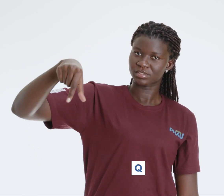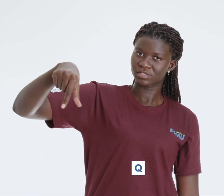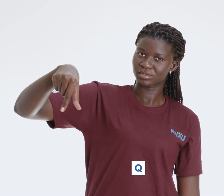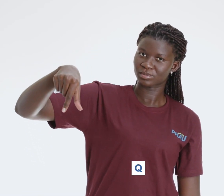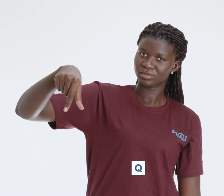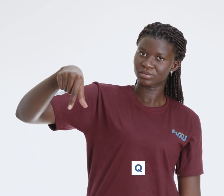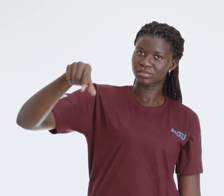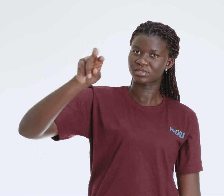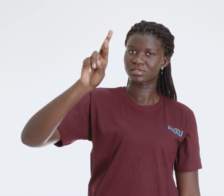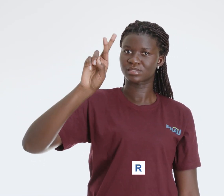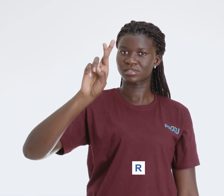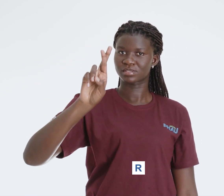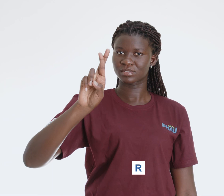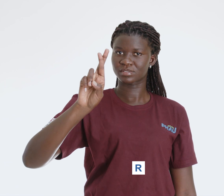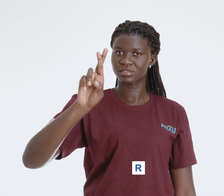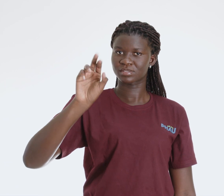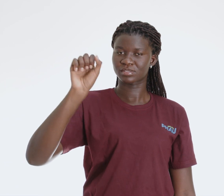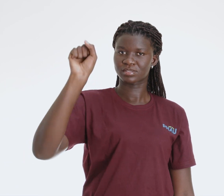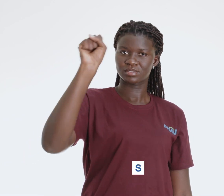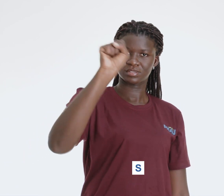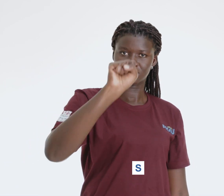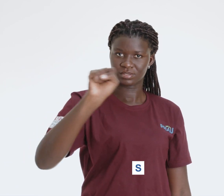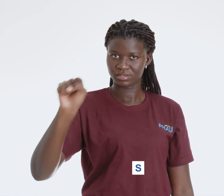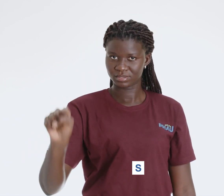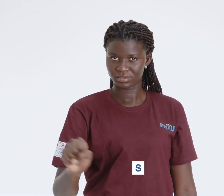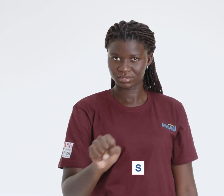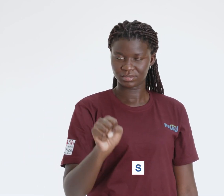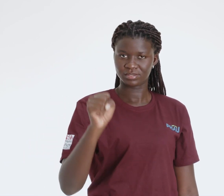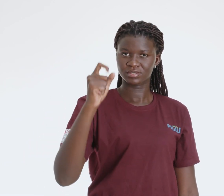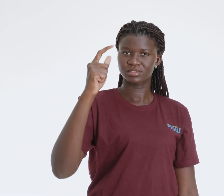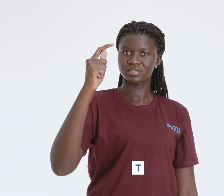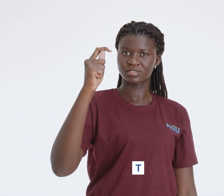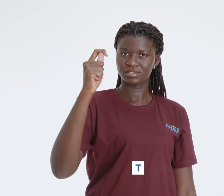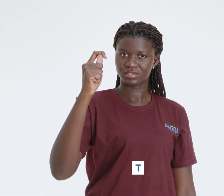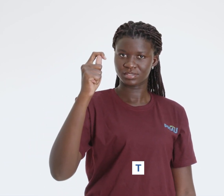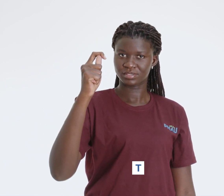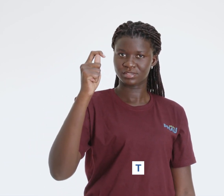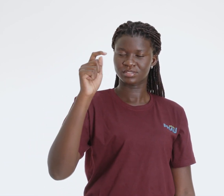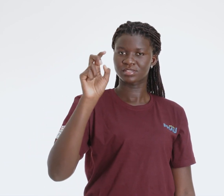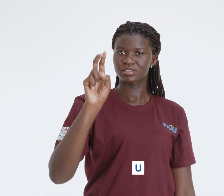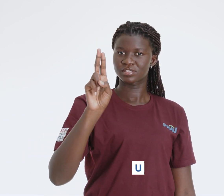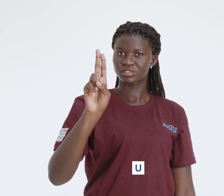Q, R, S, T,